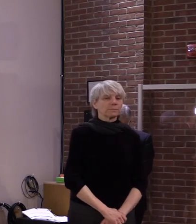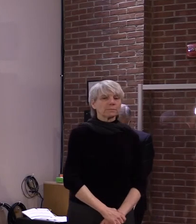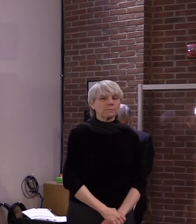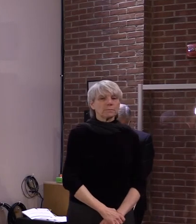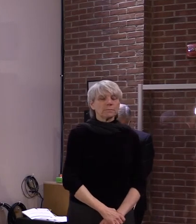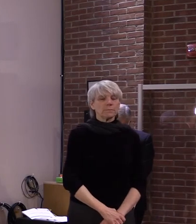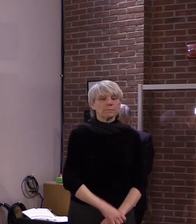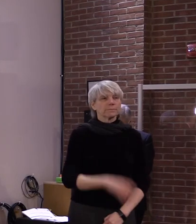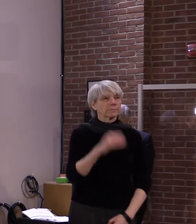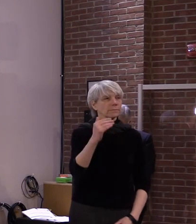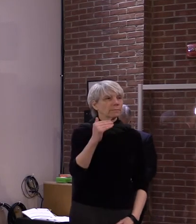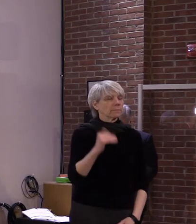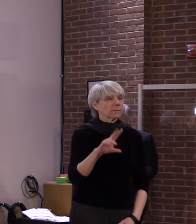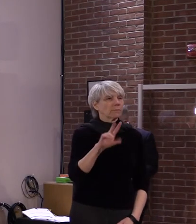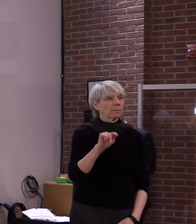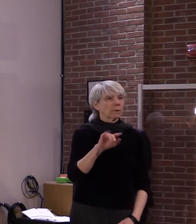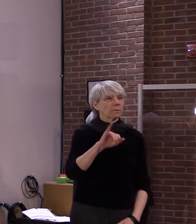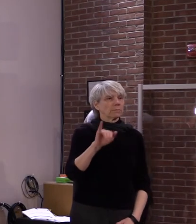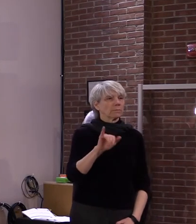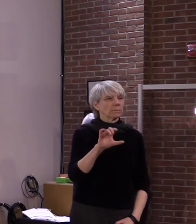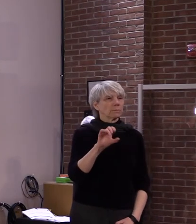pam davis of vermont